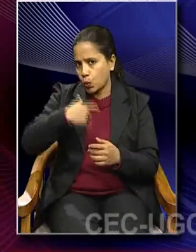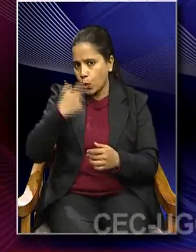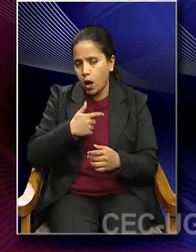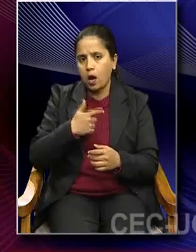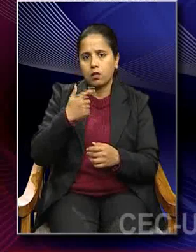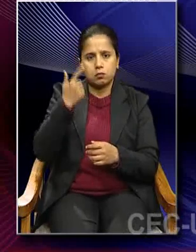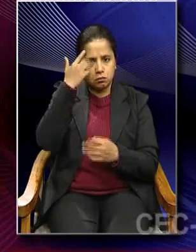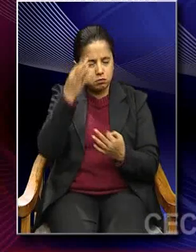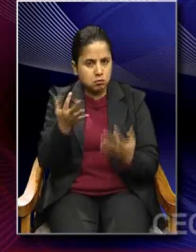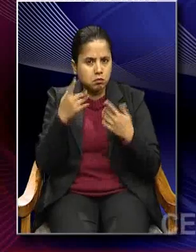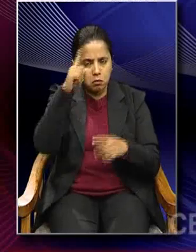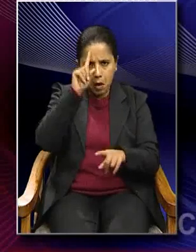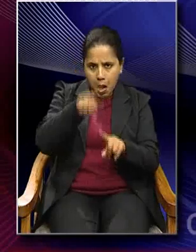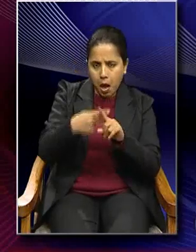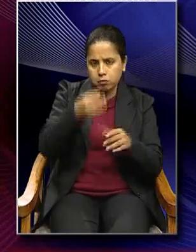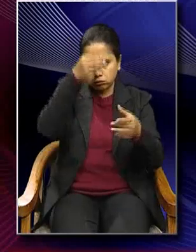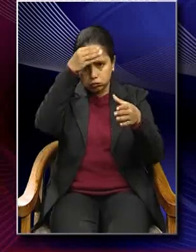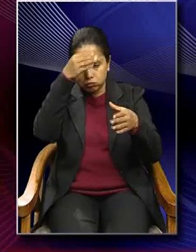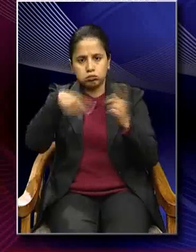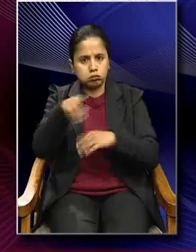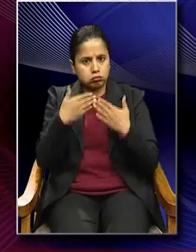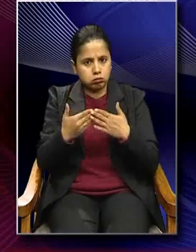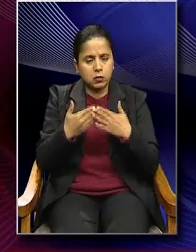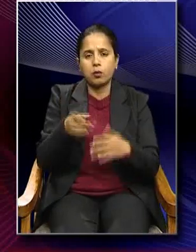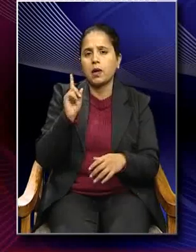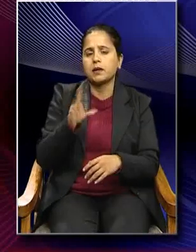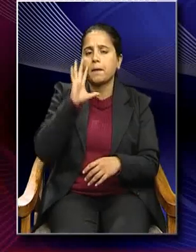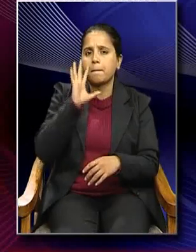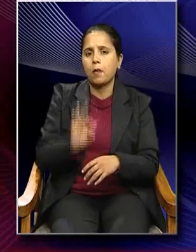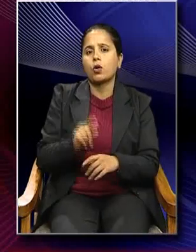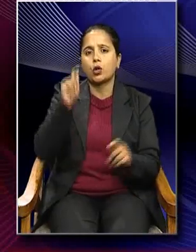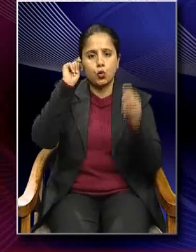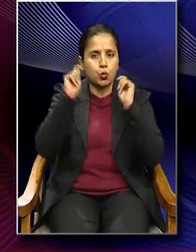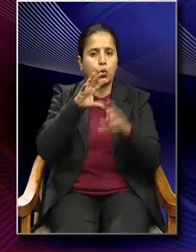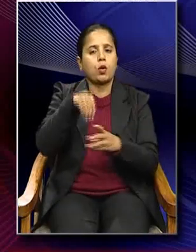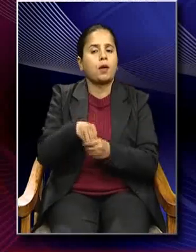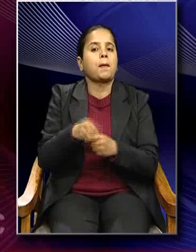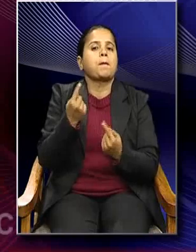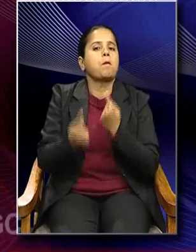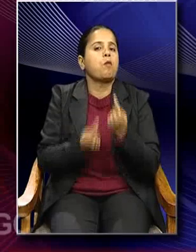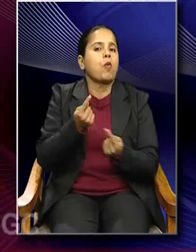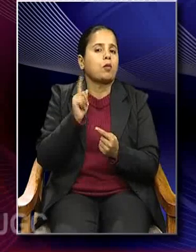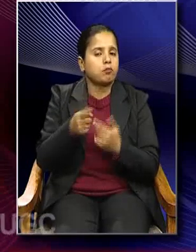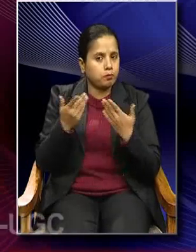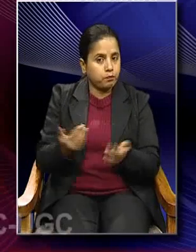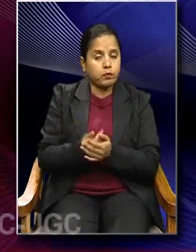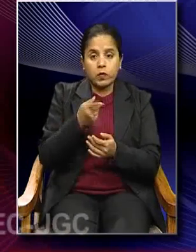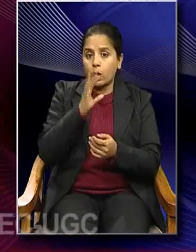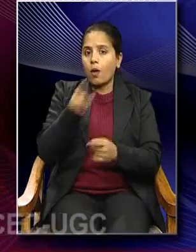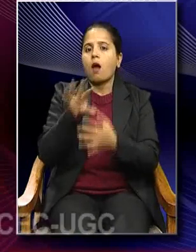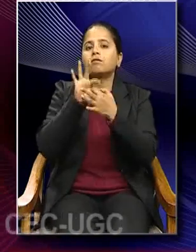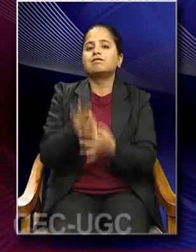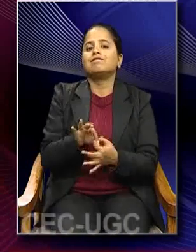intellectuals, scholars who had to play an important role in politics. So that is the